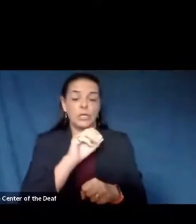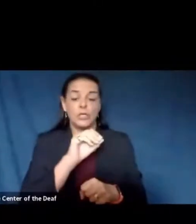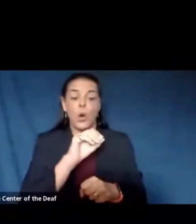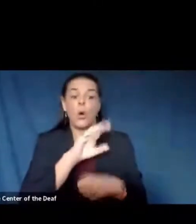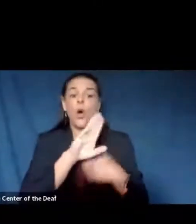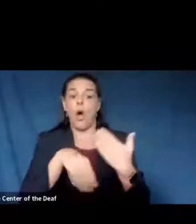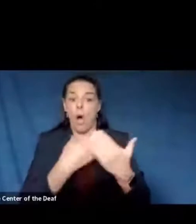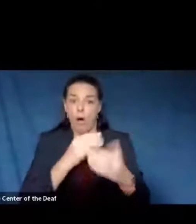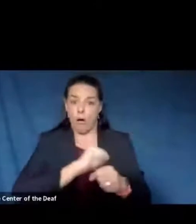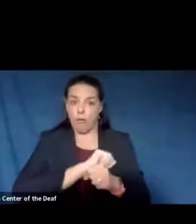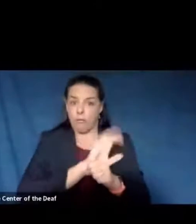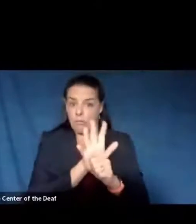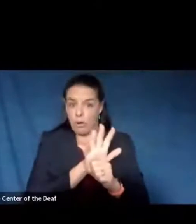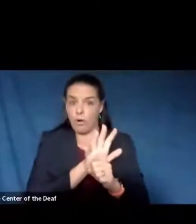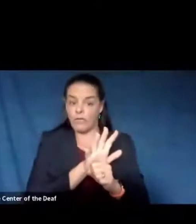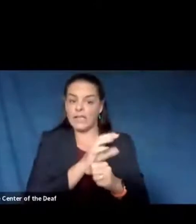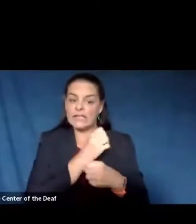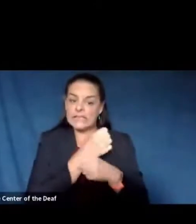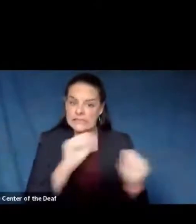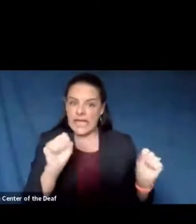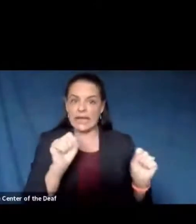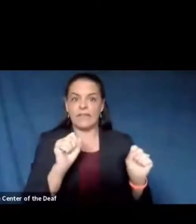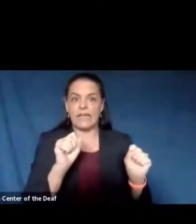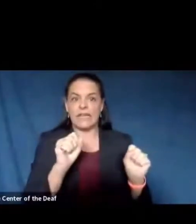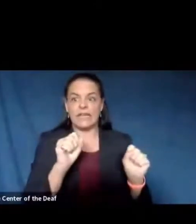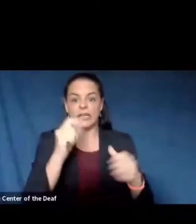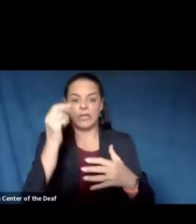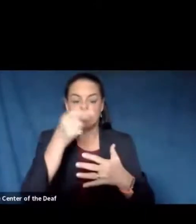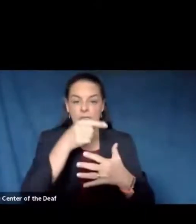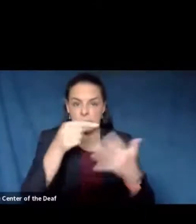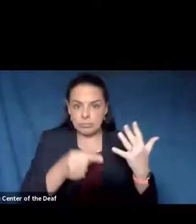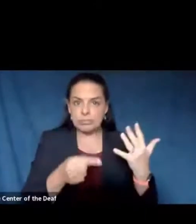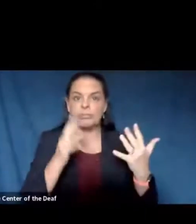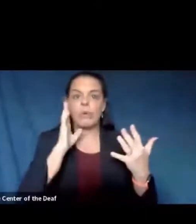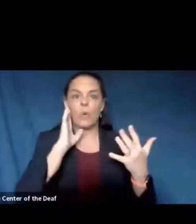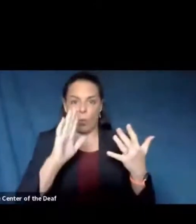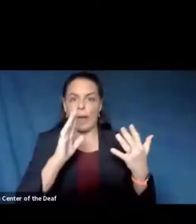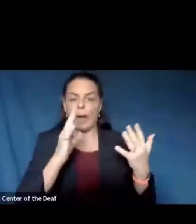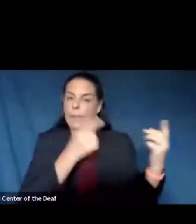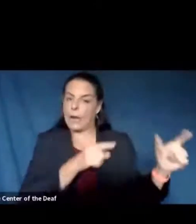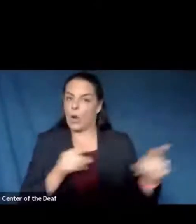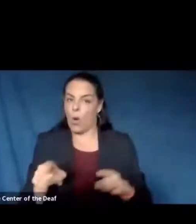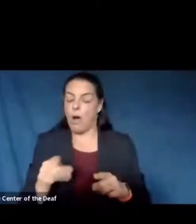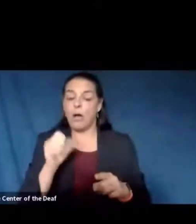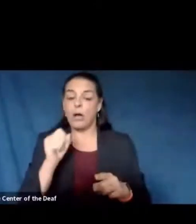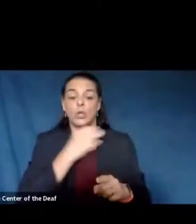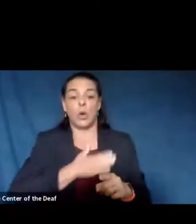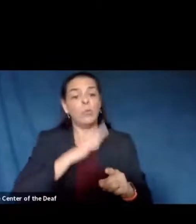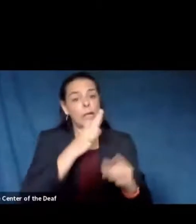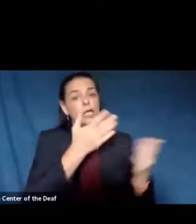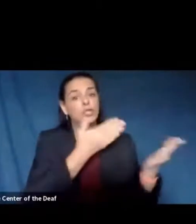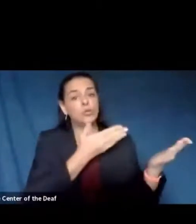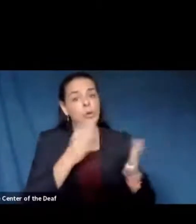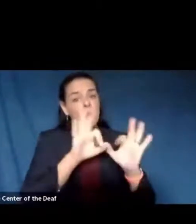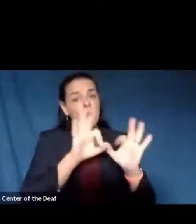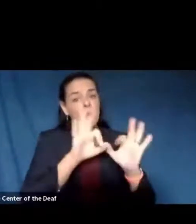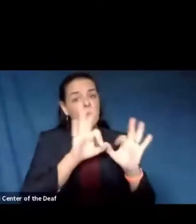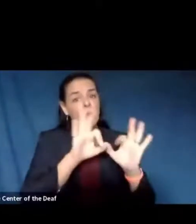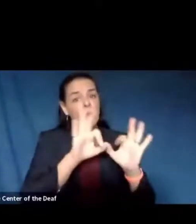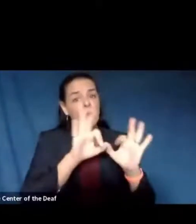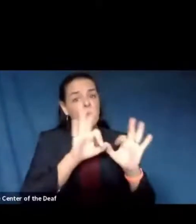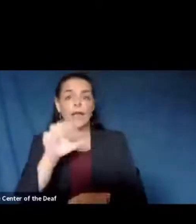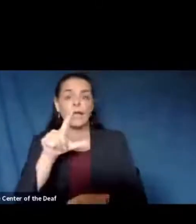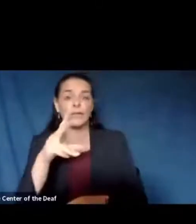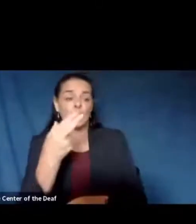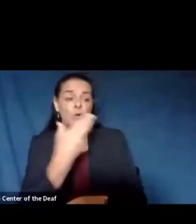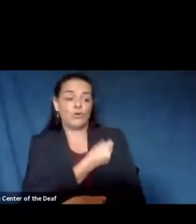COVID-19 safety measures and precautions will be taken and in place. So please bring your family and get your flu vaccine out of the way